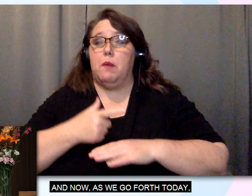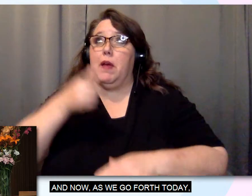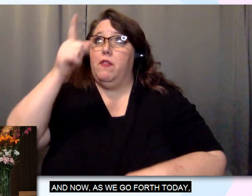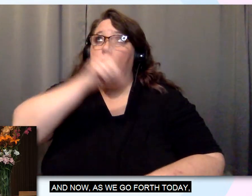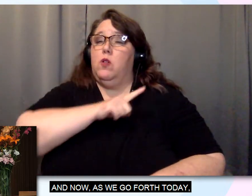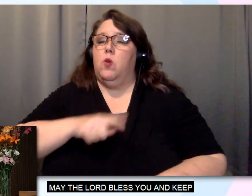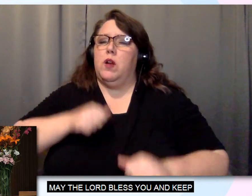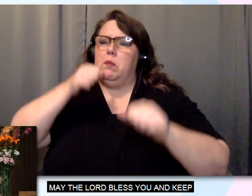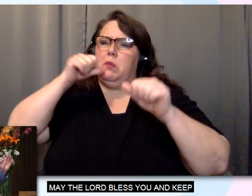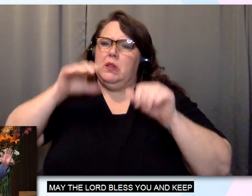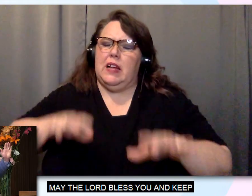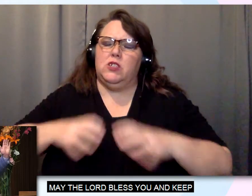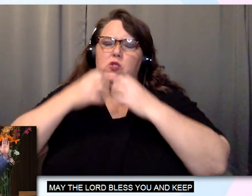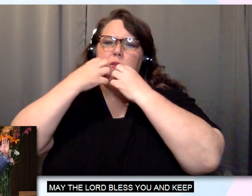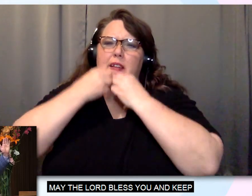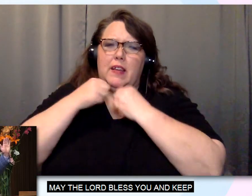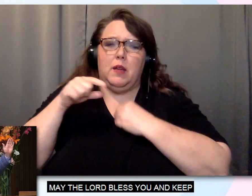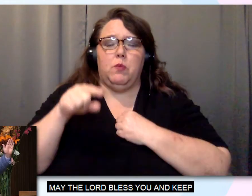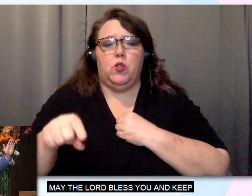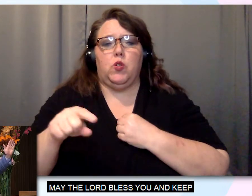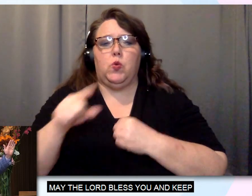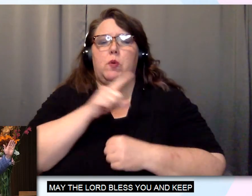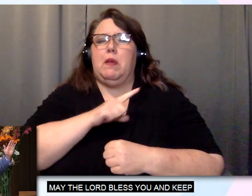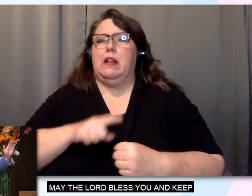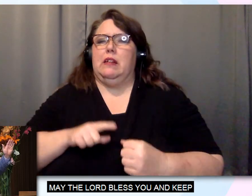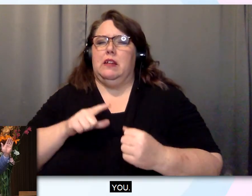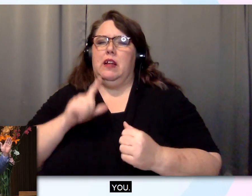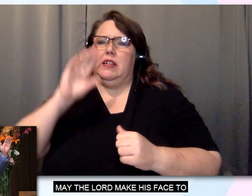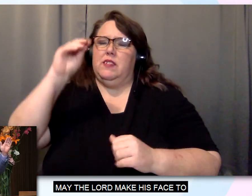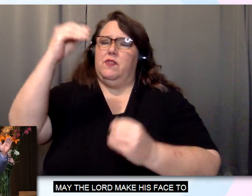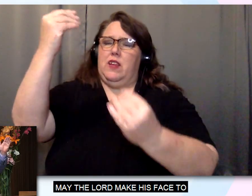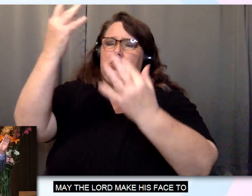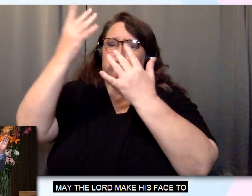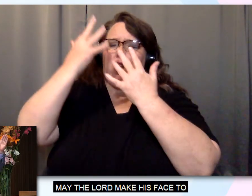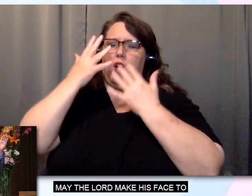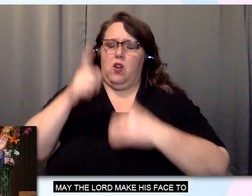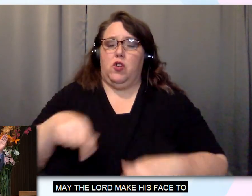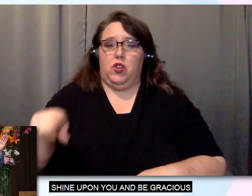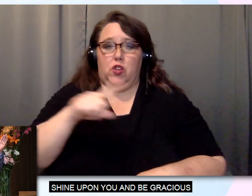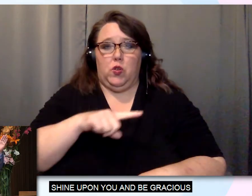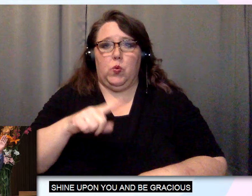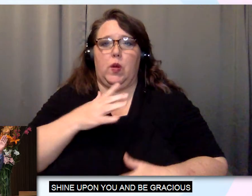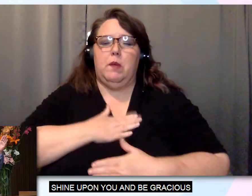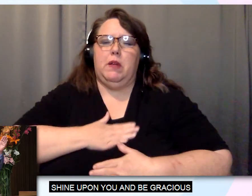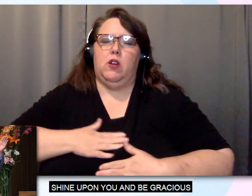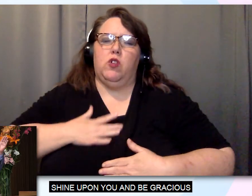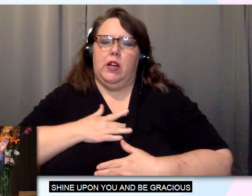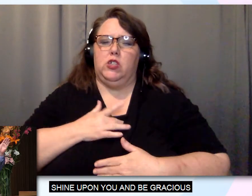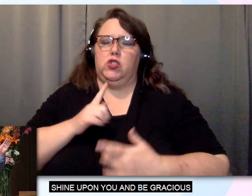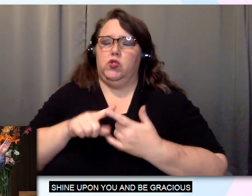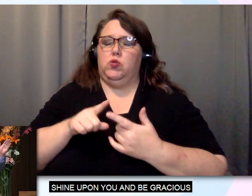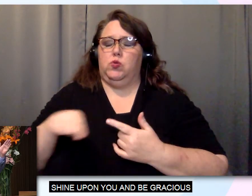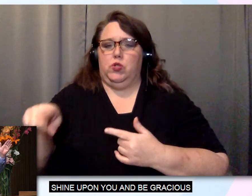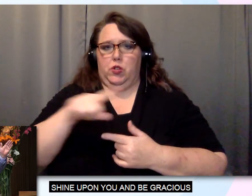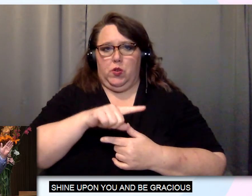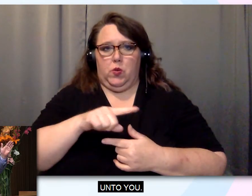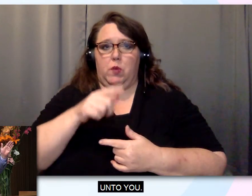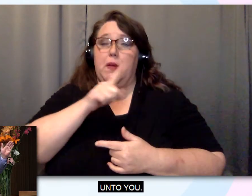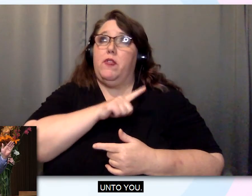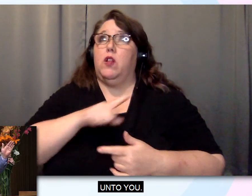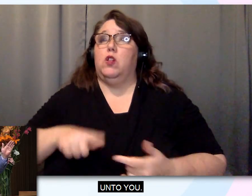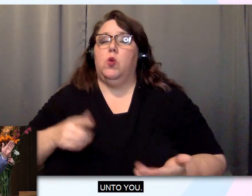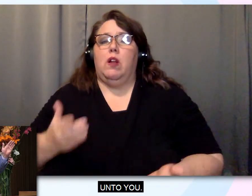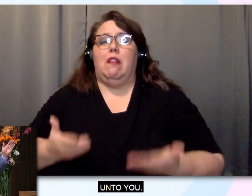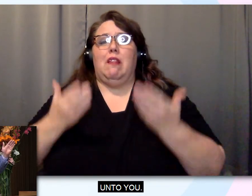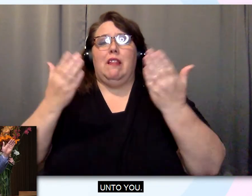today, may the Lord bless you and keep you. May the Lord make his face to shine upon you and be gracious unto